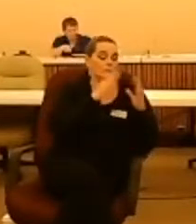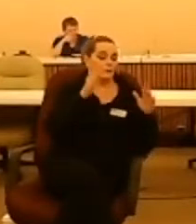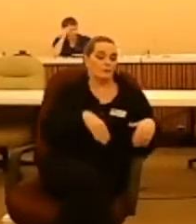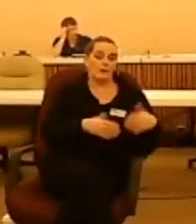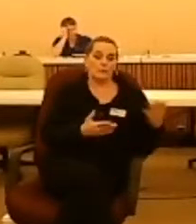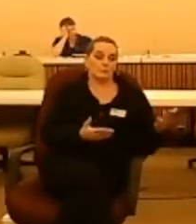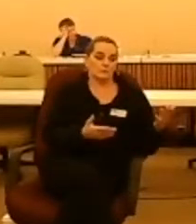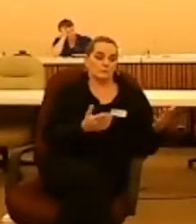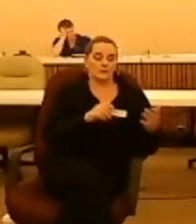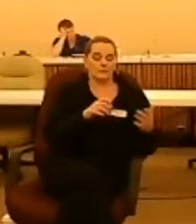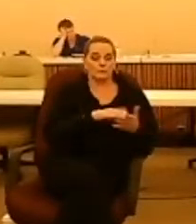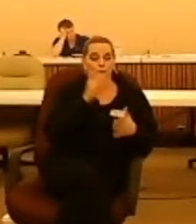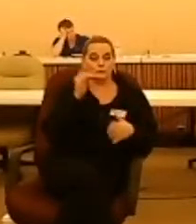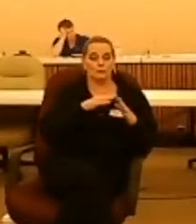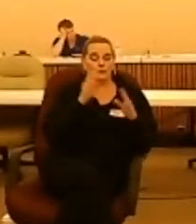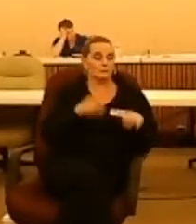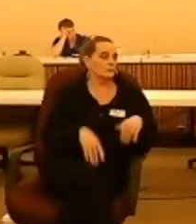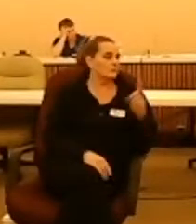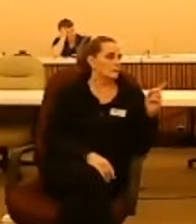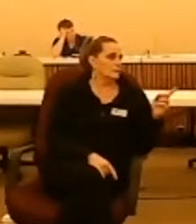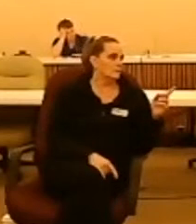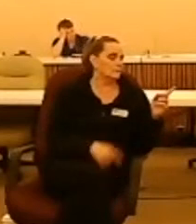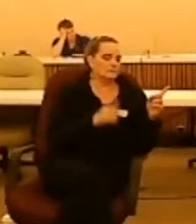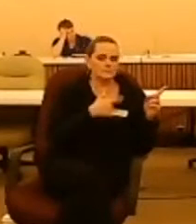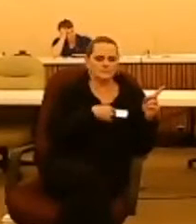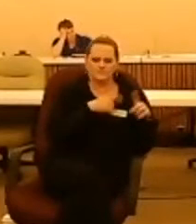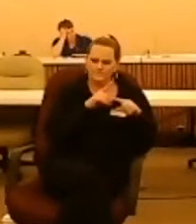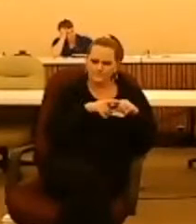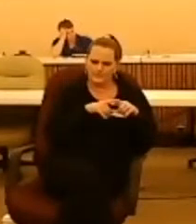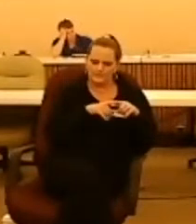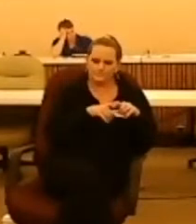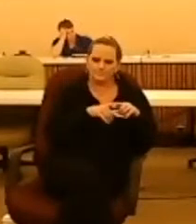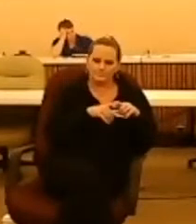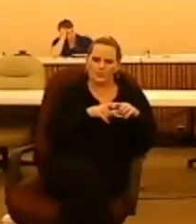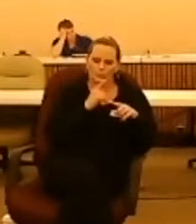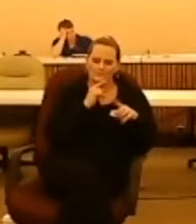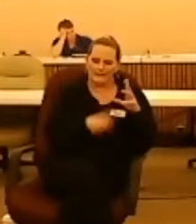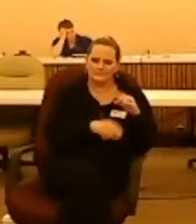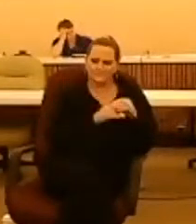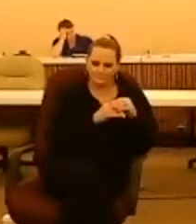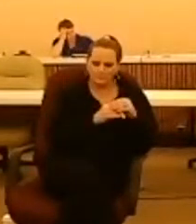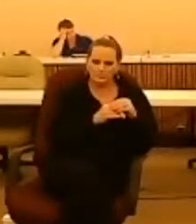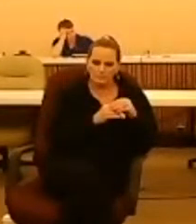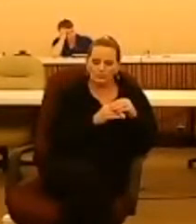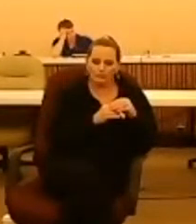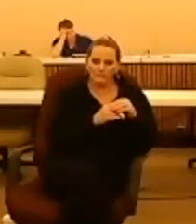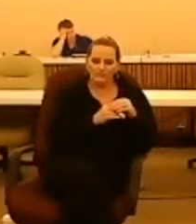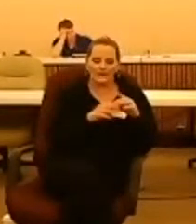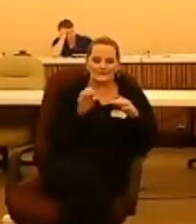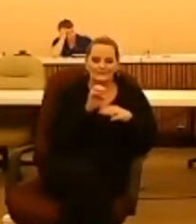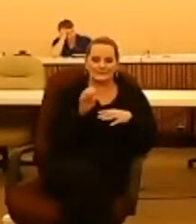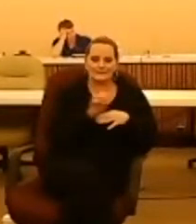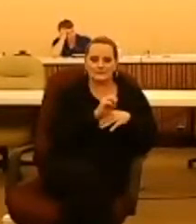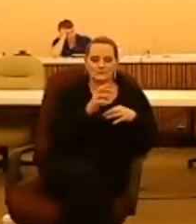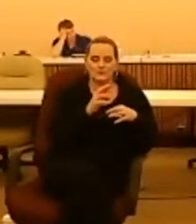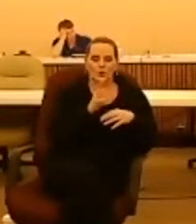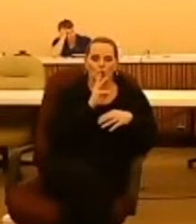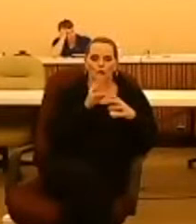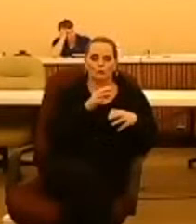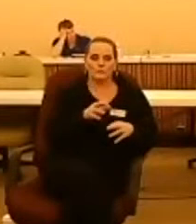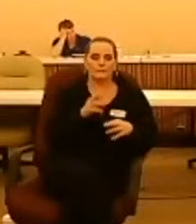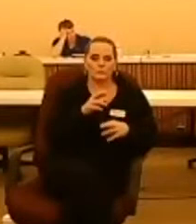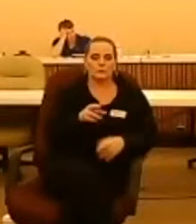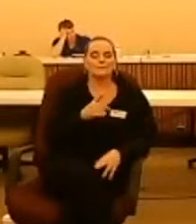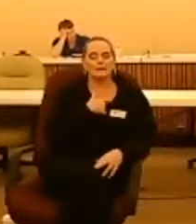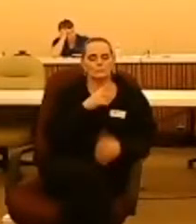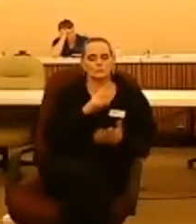housing. Was that accounted for in the East River Road traffic corridor fee? Effectively, it is. Well, we should double